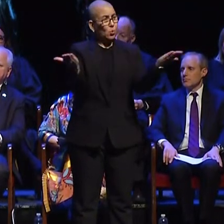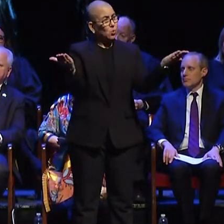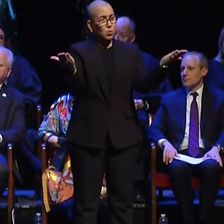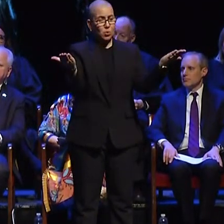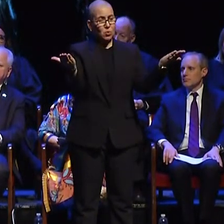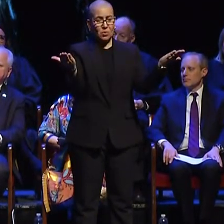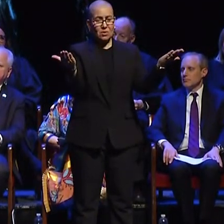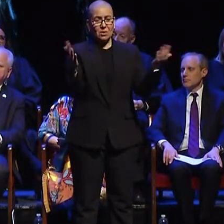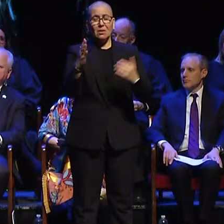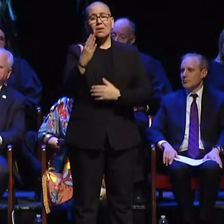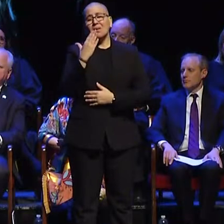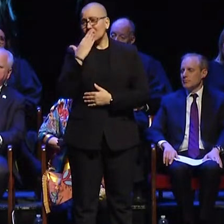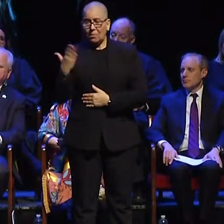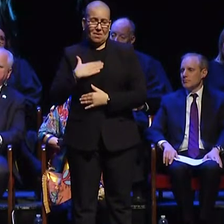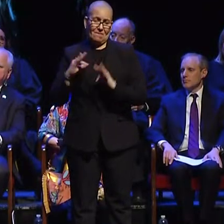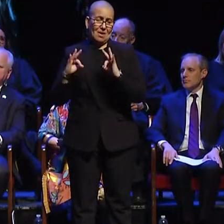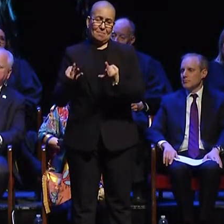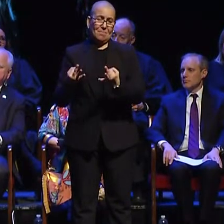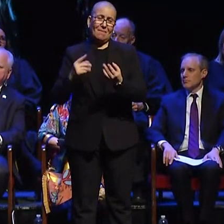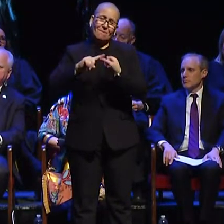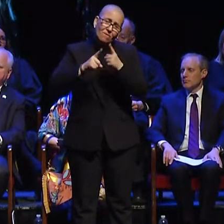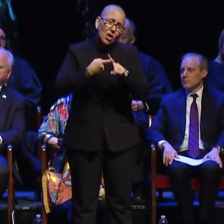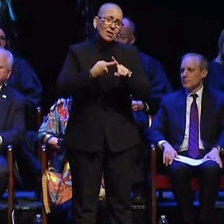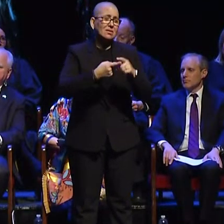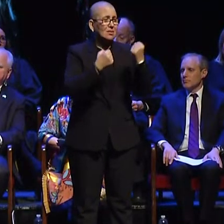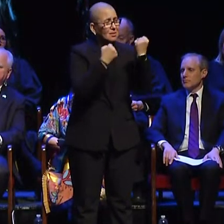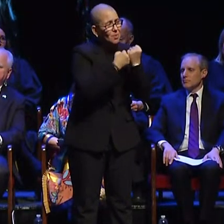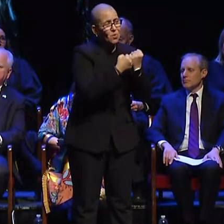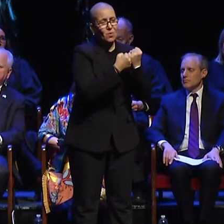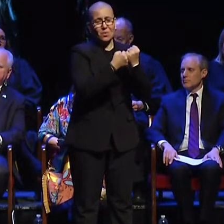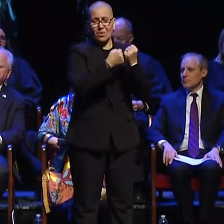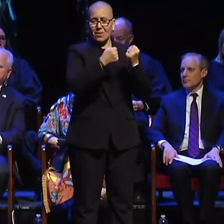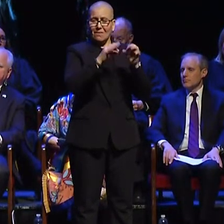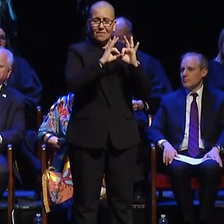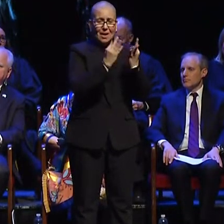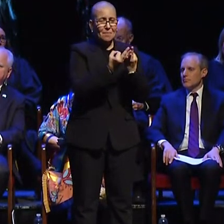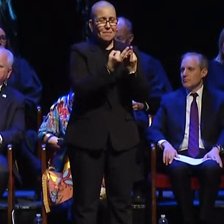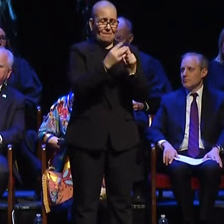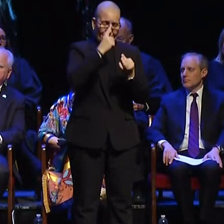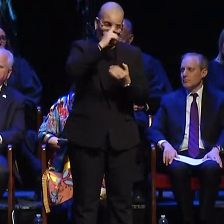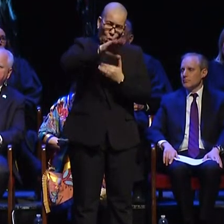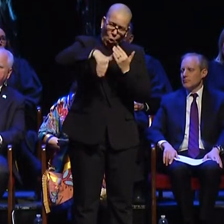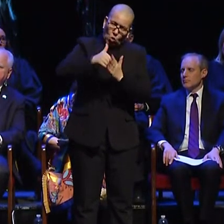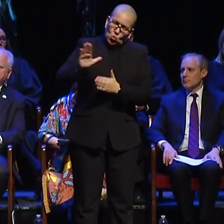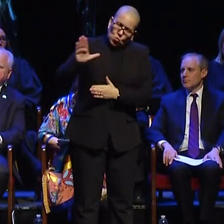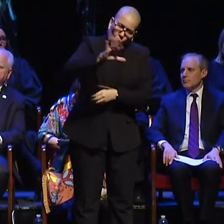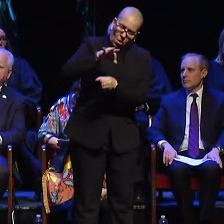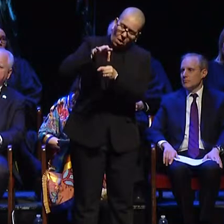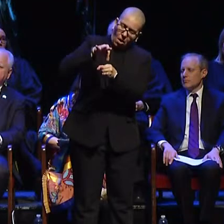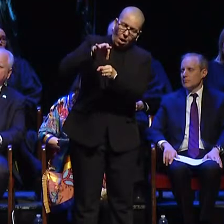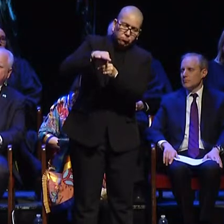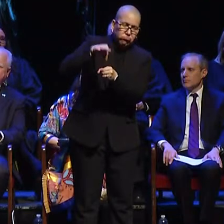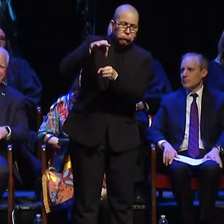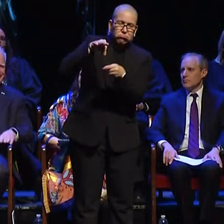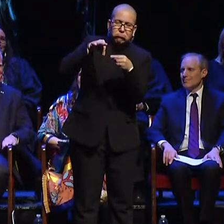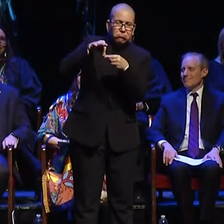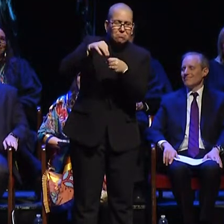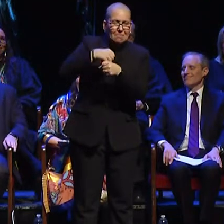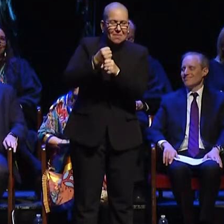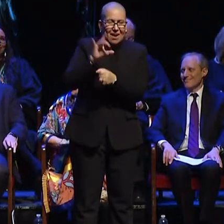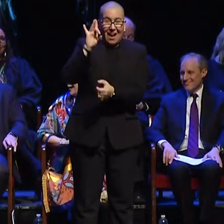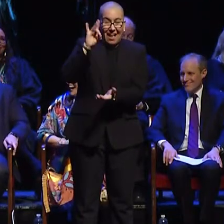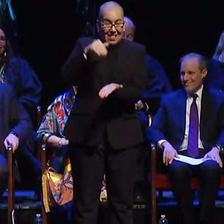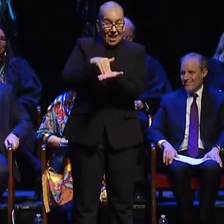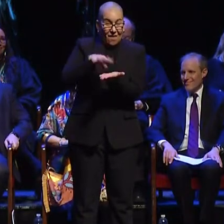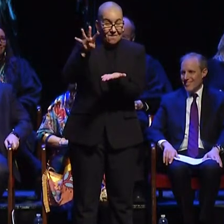my friends, my supporters, and everyone else who got me in here. And I'll tell you, when you win by 8,425 votes, you